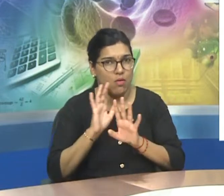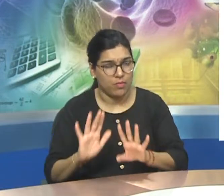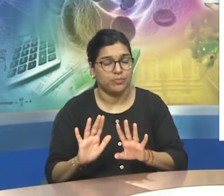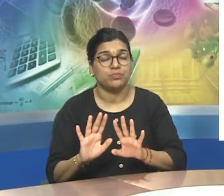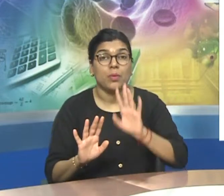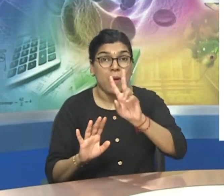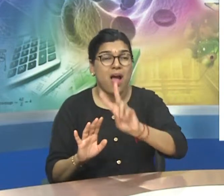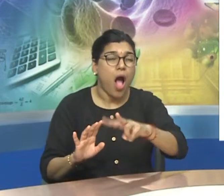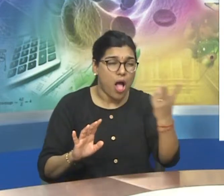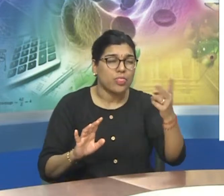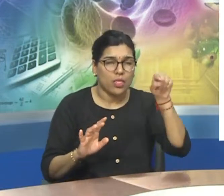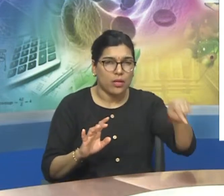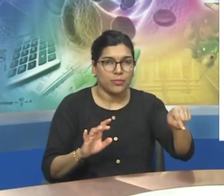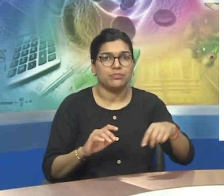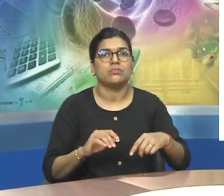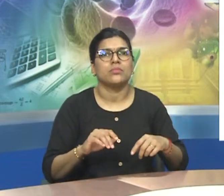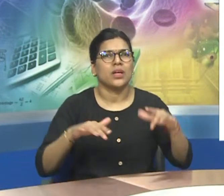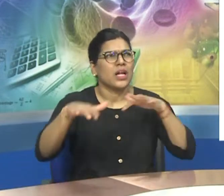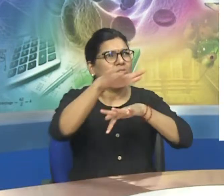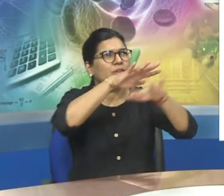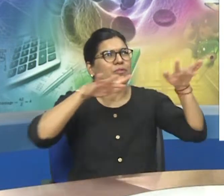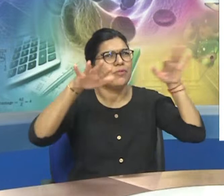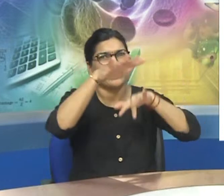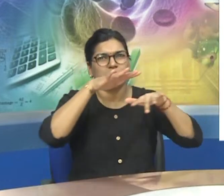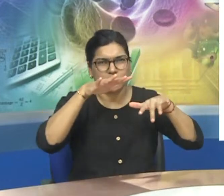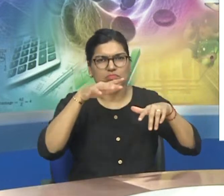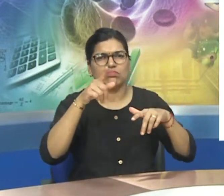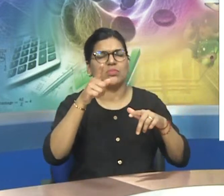which has no easy solution in sight.